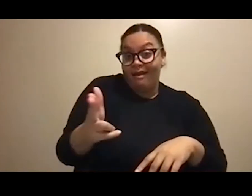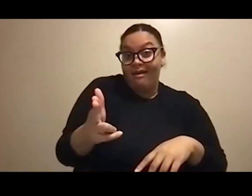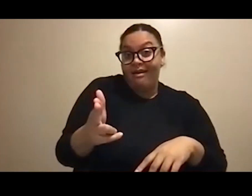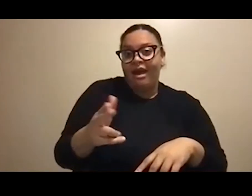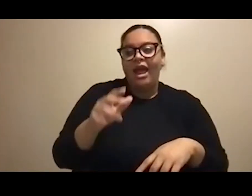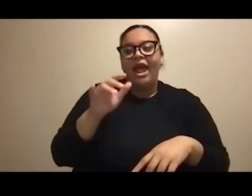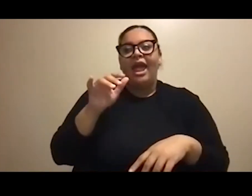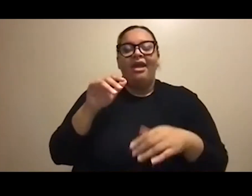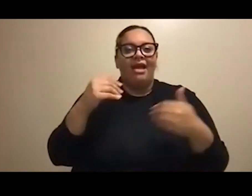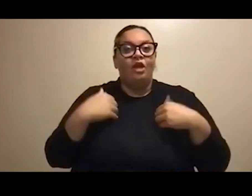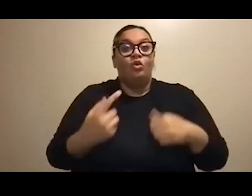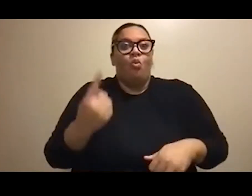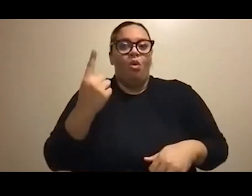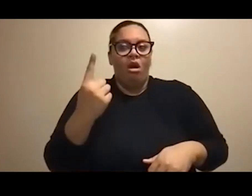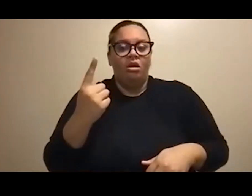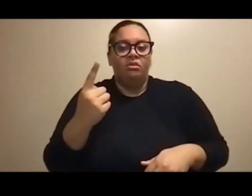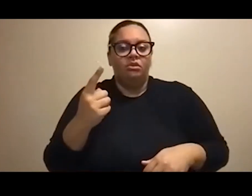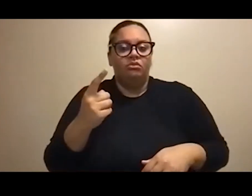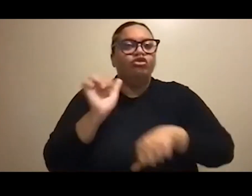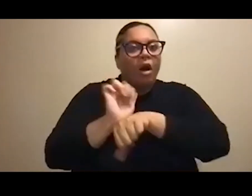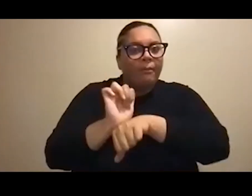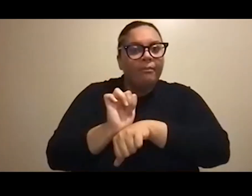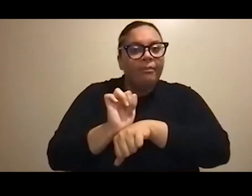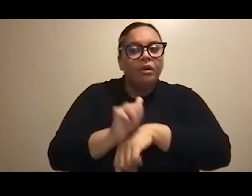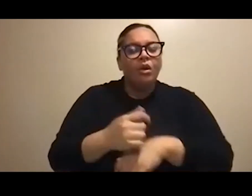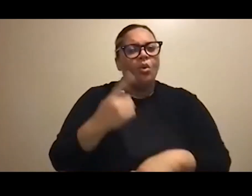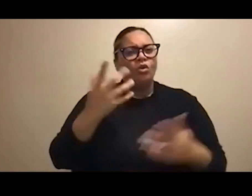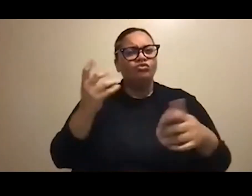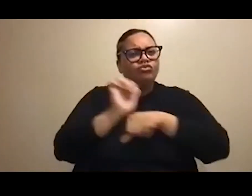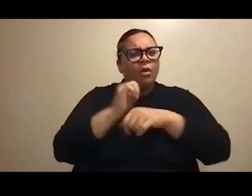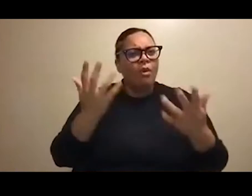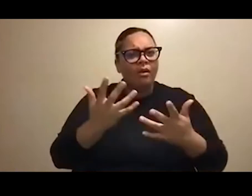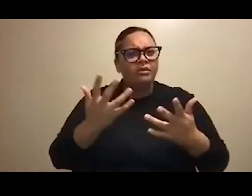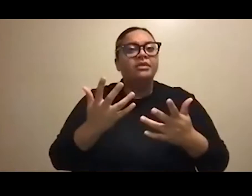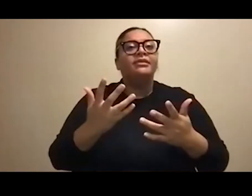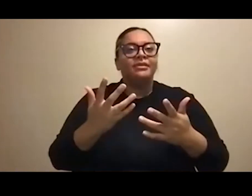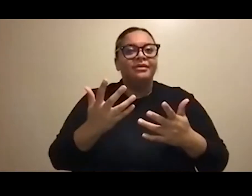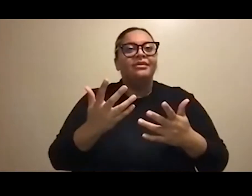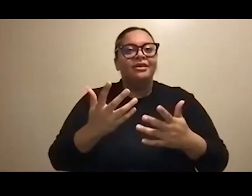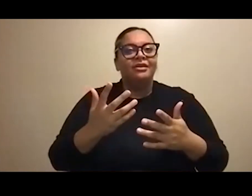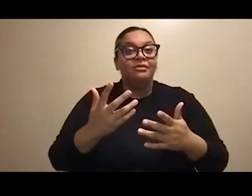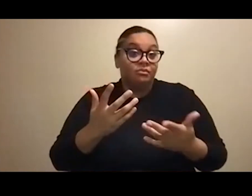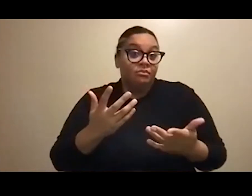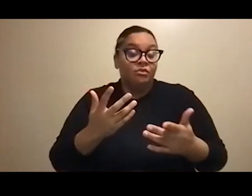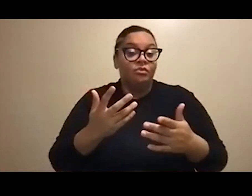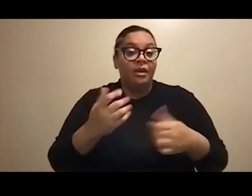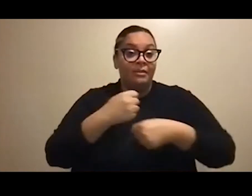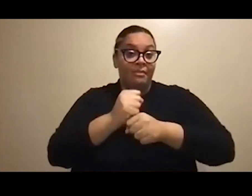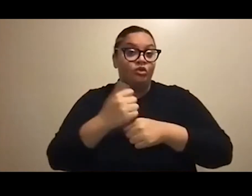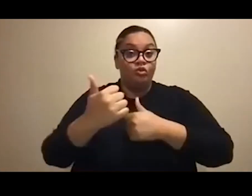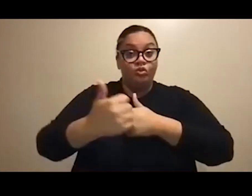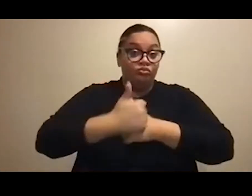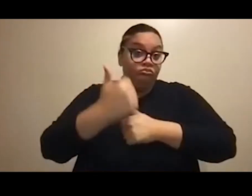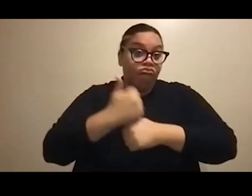purpose is to put holes in people. Well, that's one definition of a gun. There are lots of other definitions